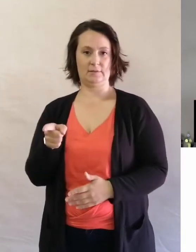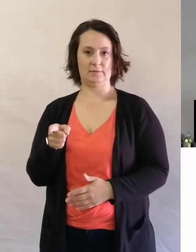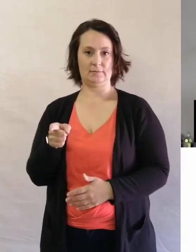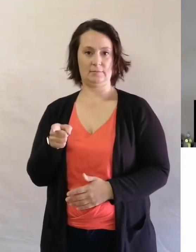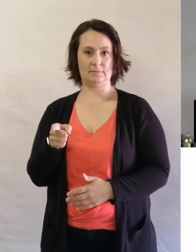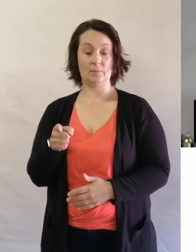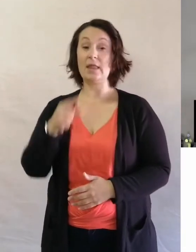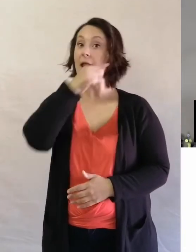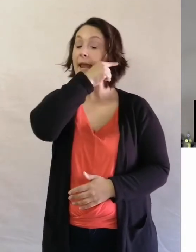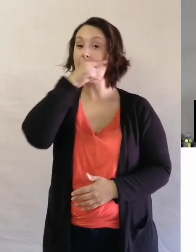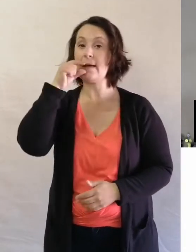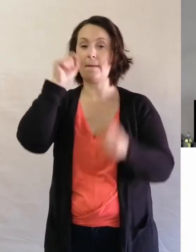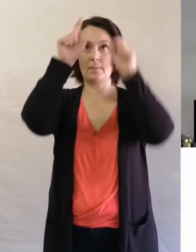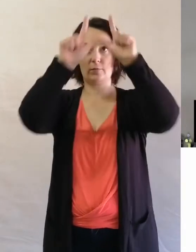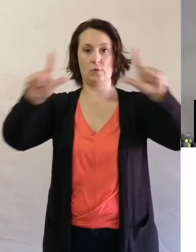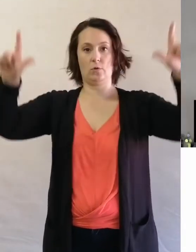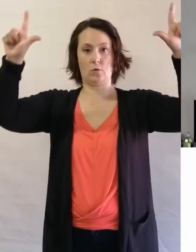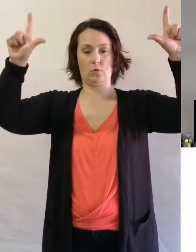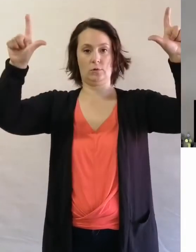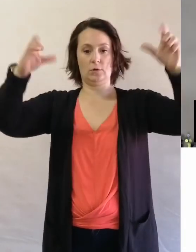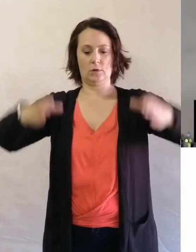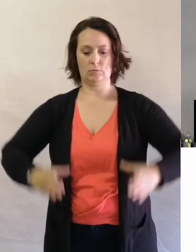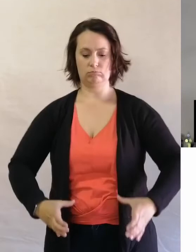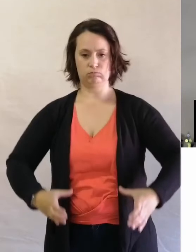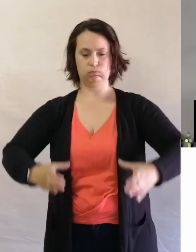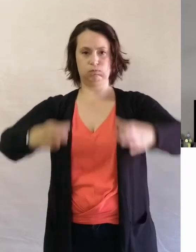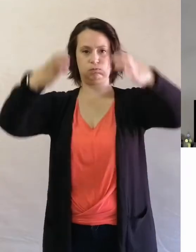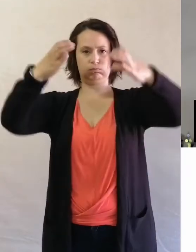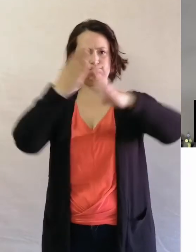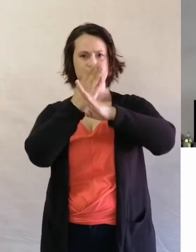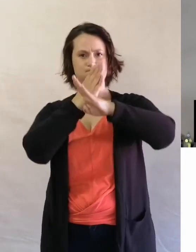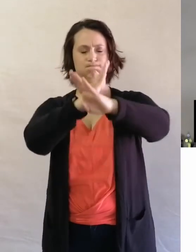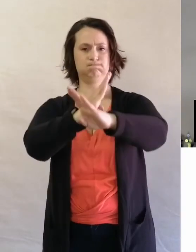the name of the Lord is a fortified tower,